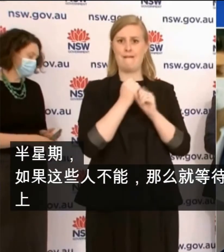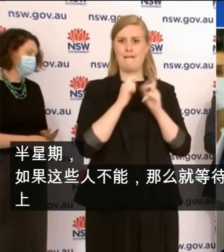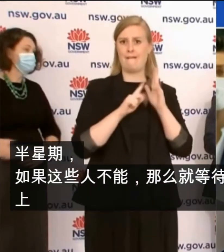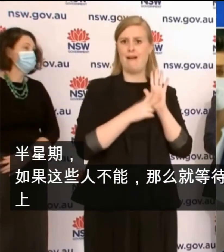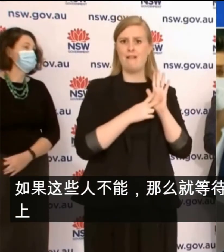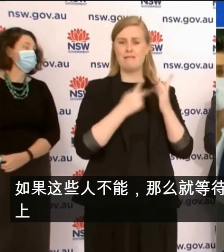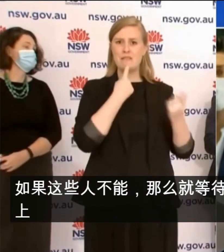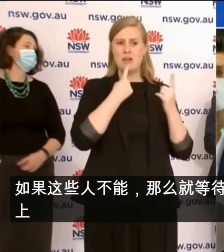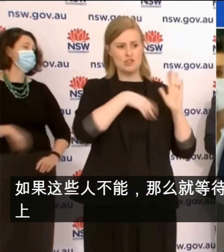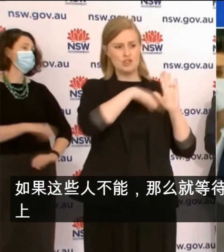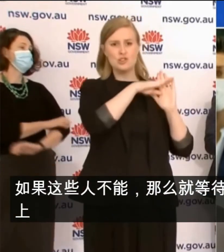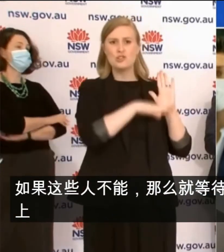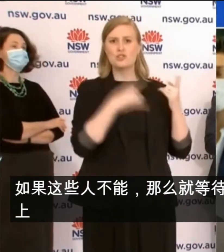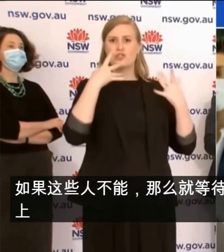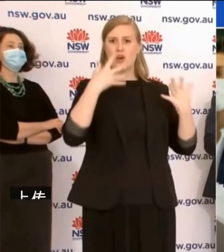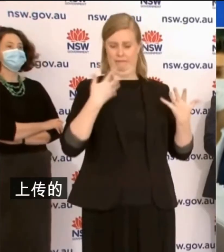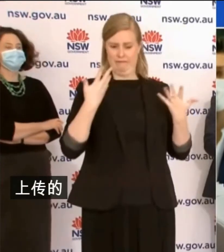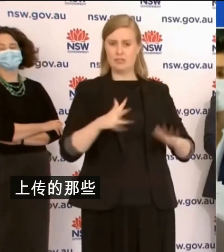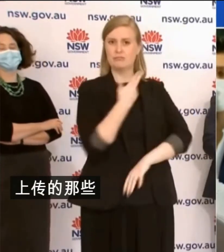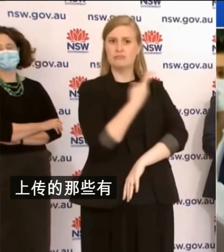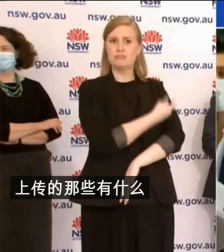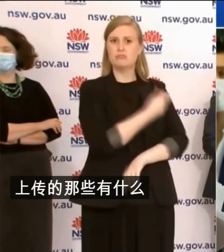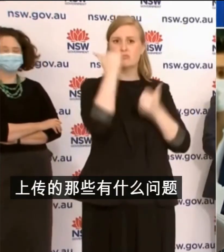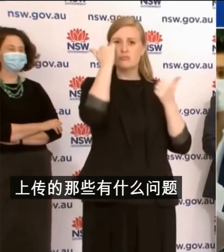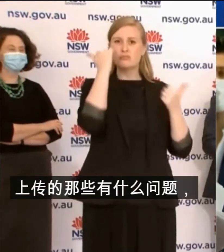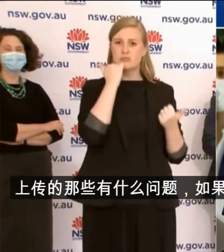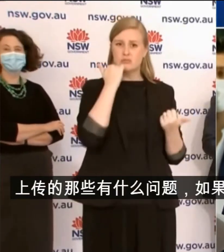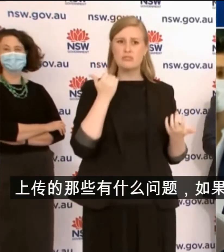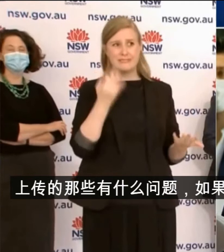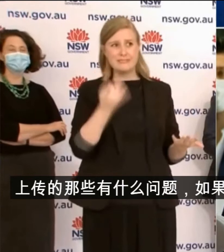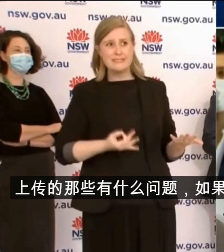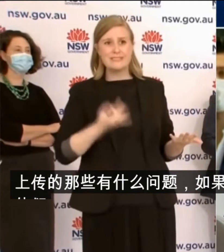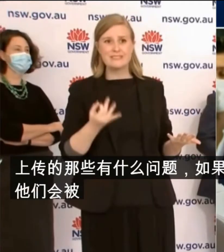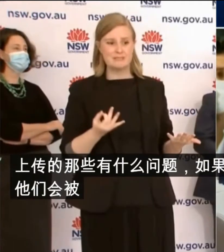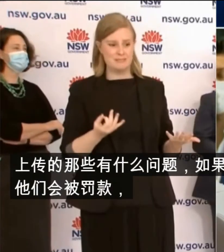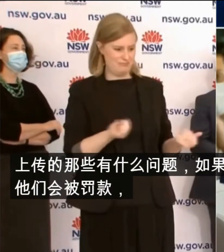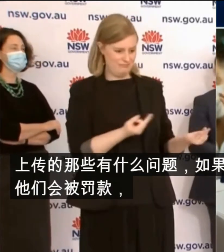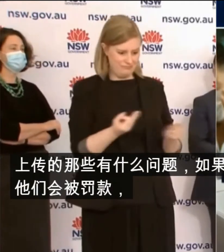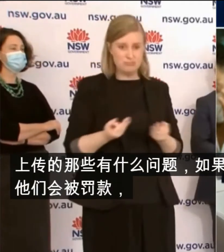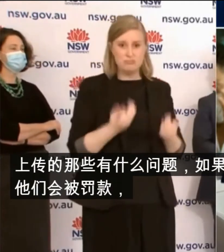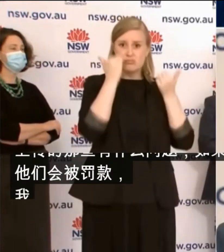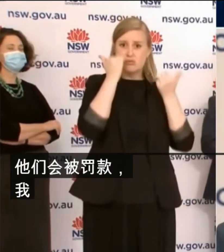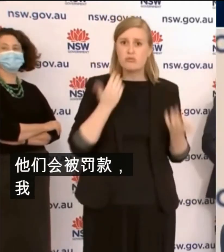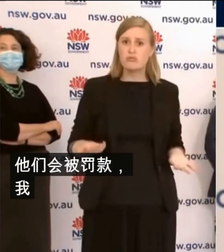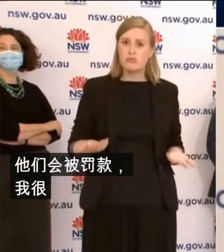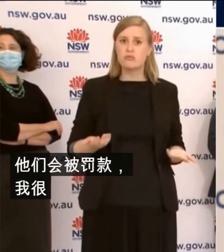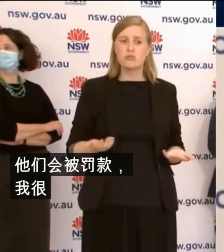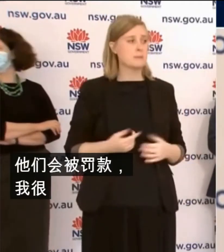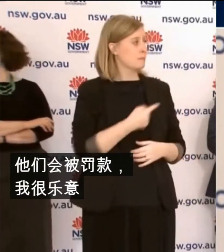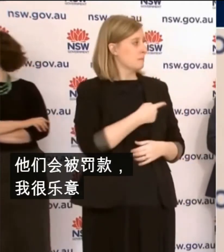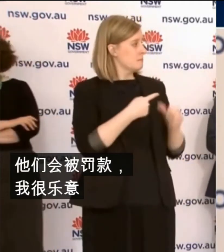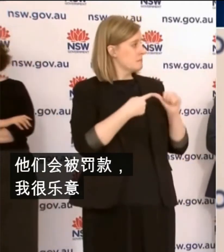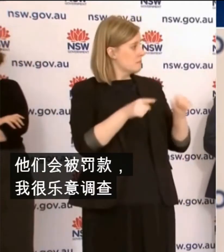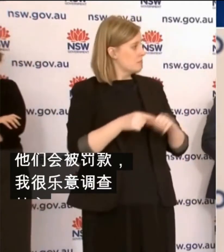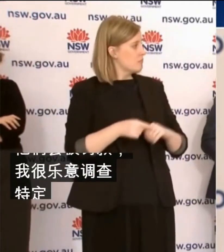can't, what are the problems with those being uploaded? And if they can't prove it, are they going to get fined? Look, I'd be